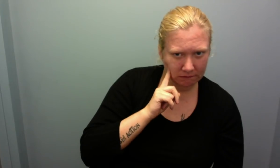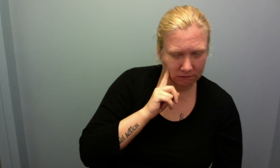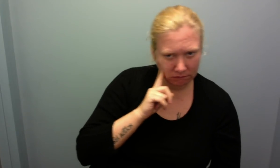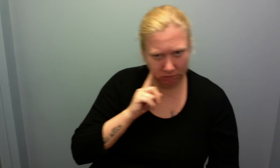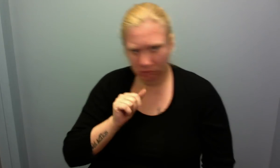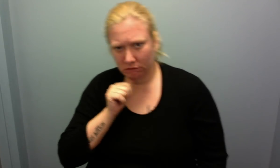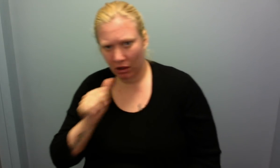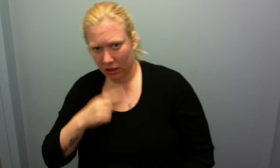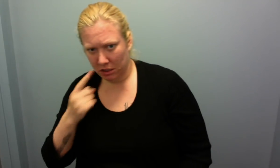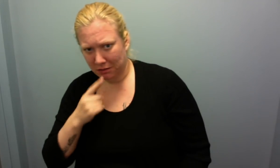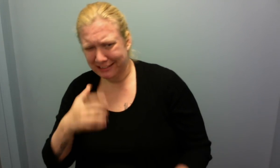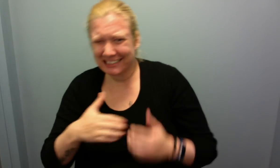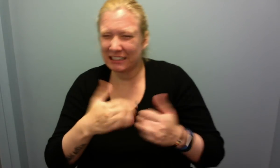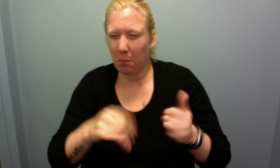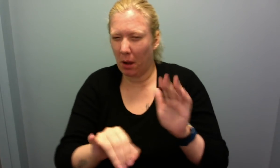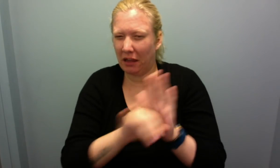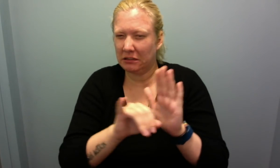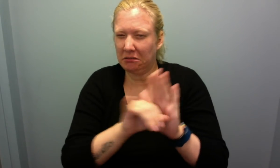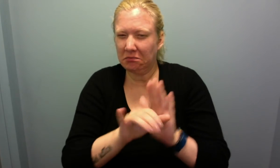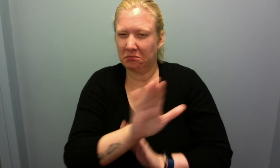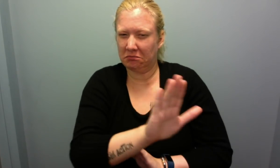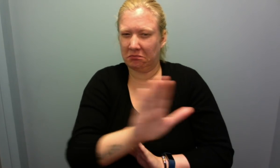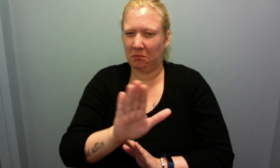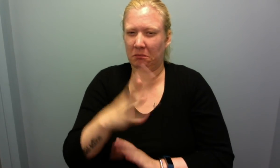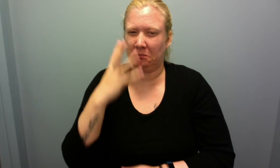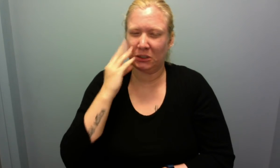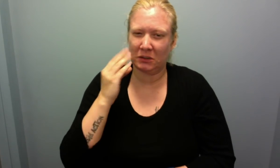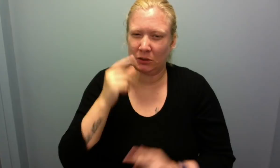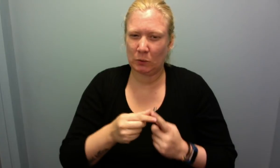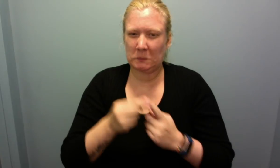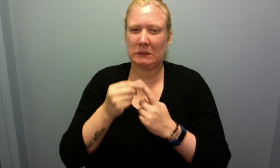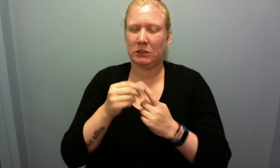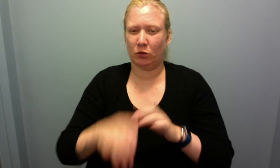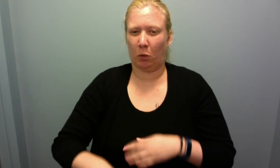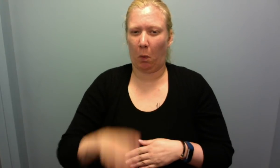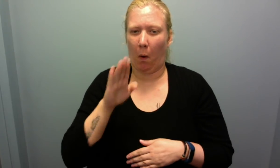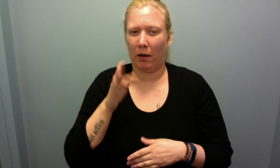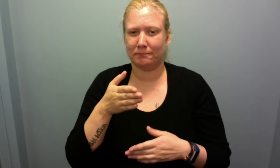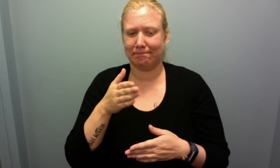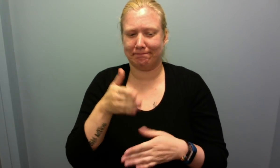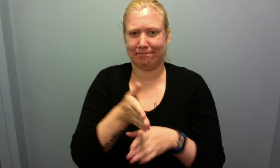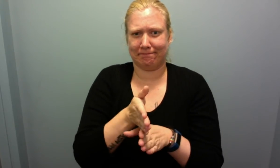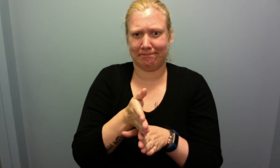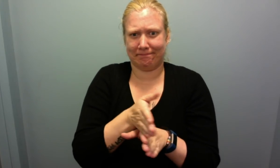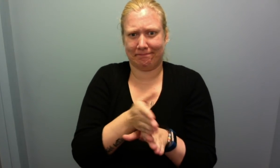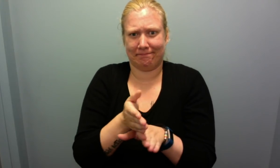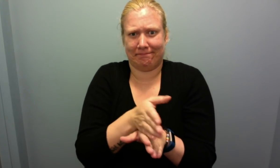CODAs are completely separate from hearing people. Their world experience is very unique. They're